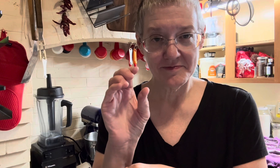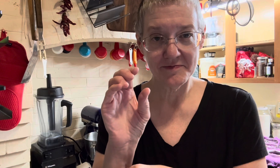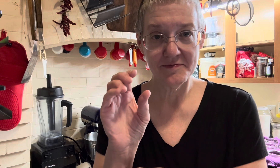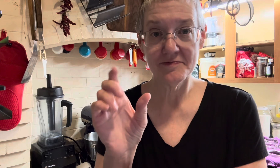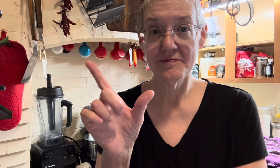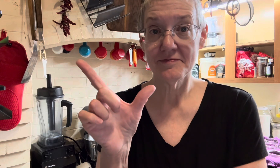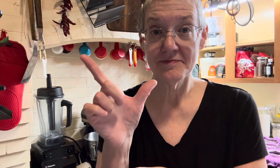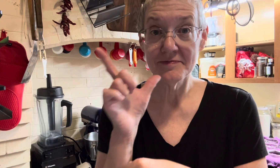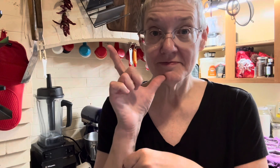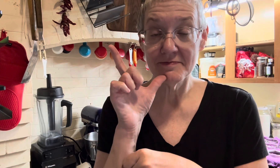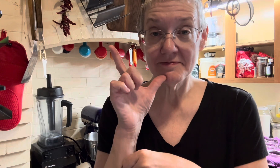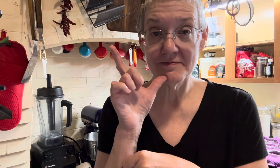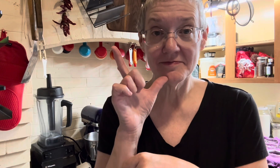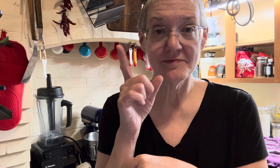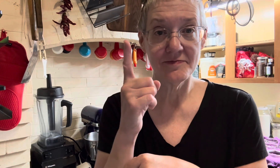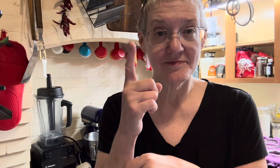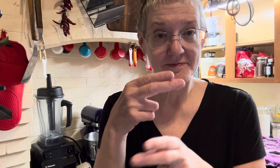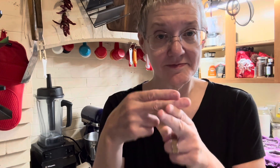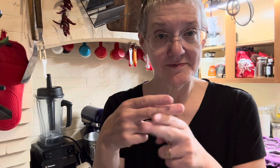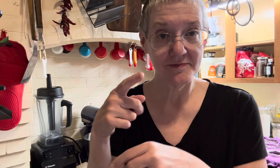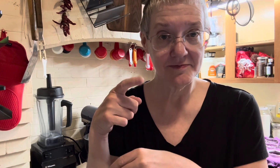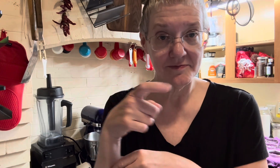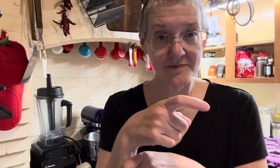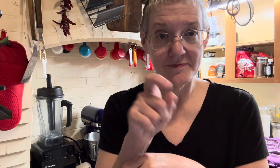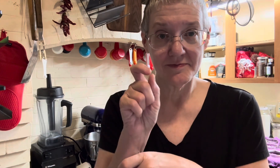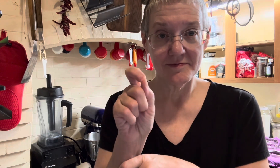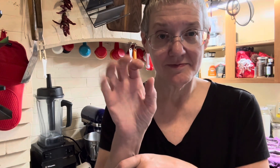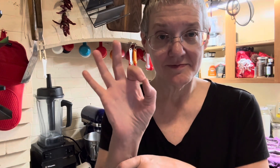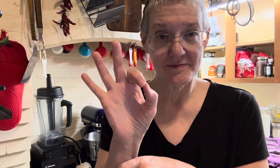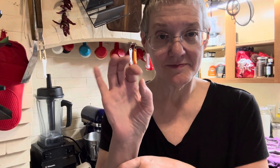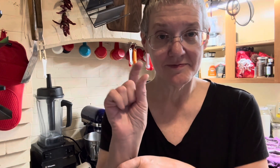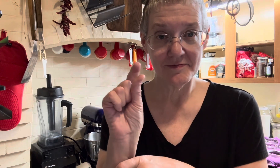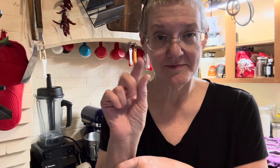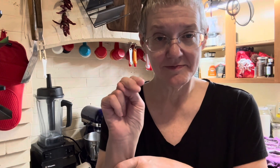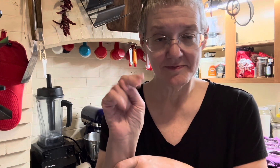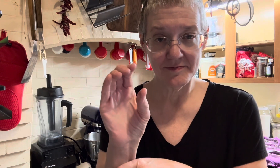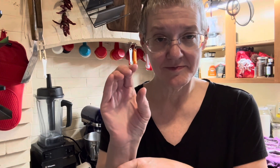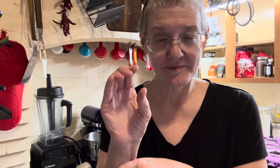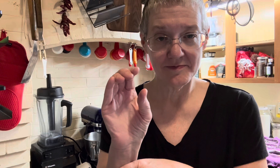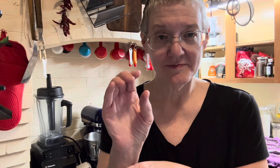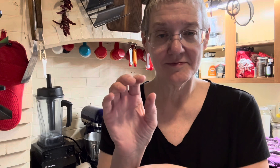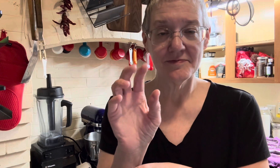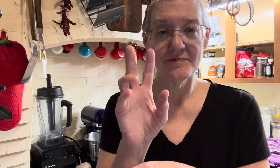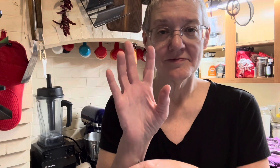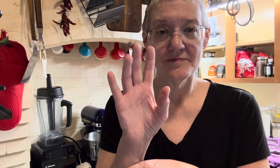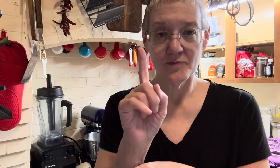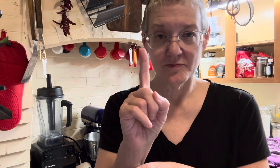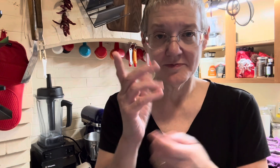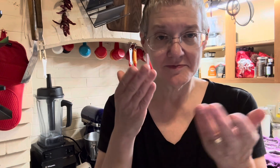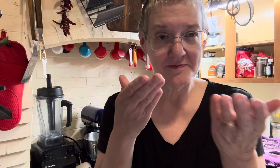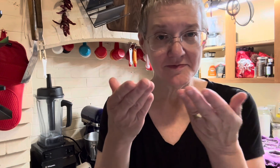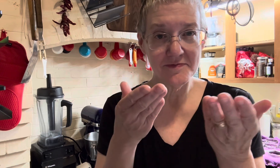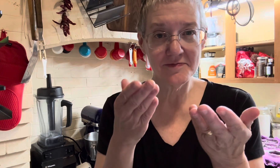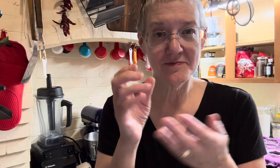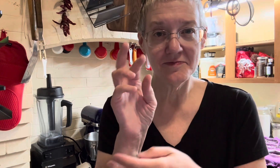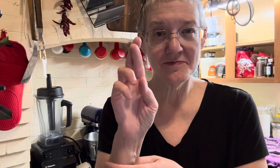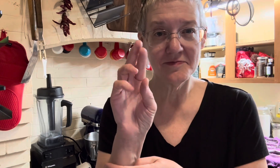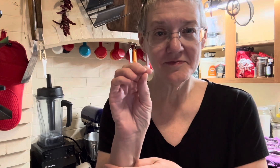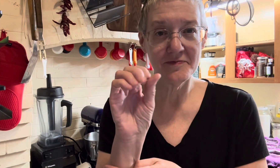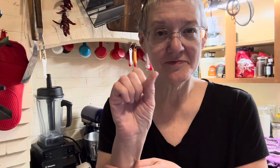net carbs. Lunch, 1 pound of shrimp, 0.9 grams of net carbs. 1 serving